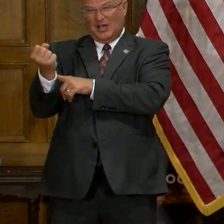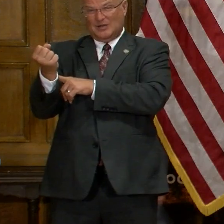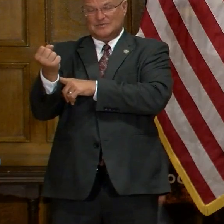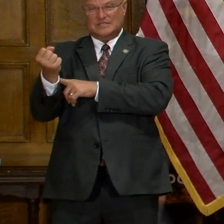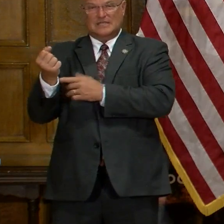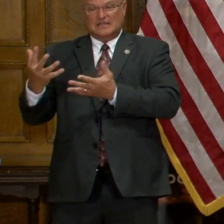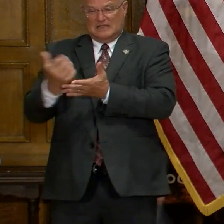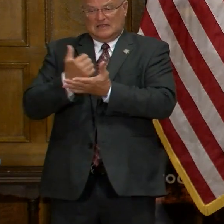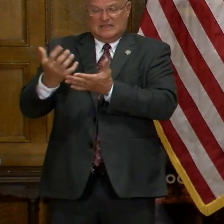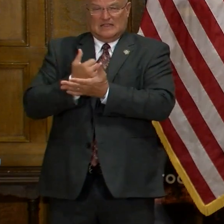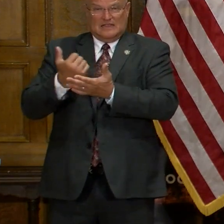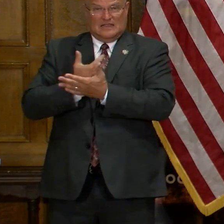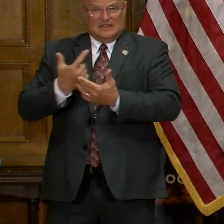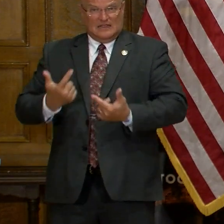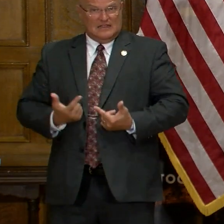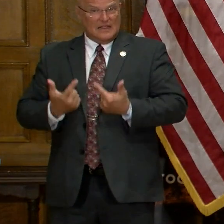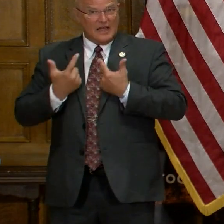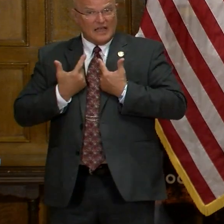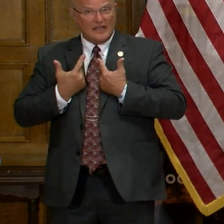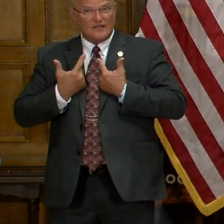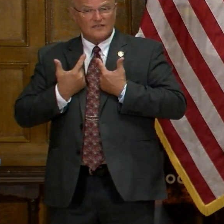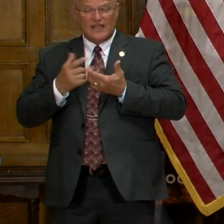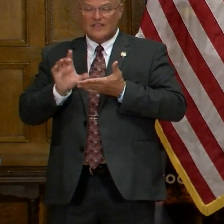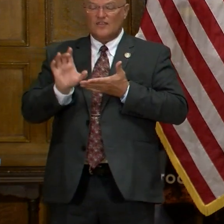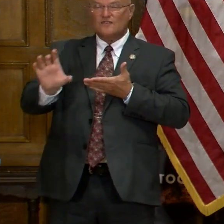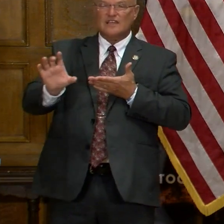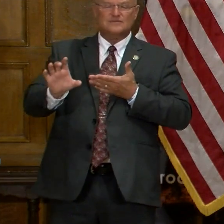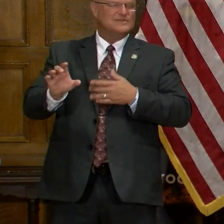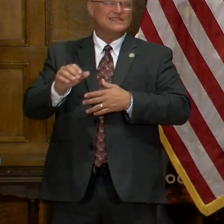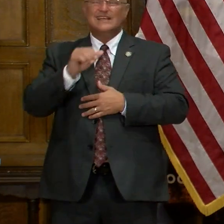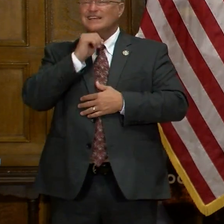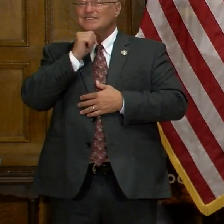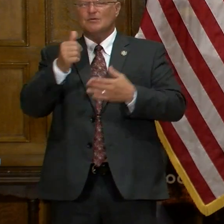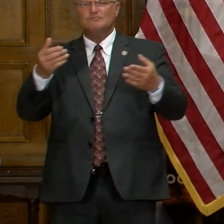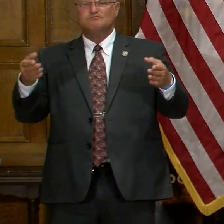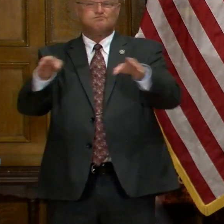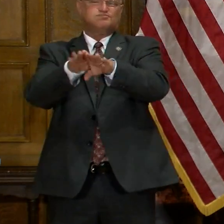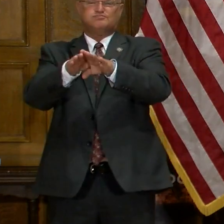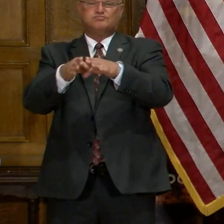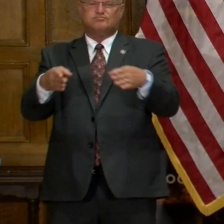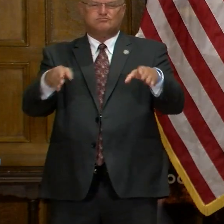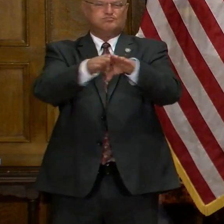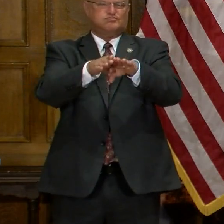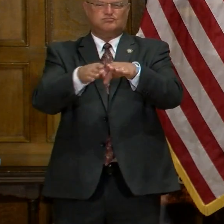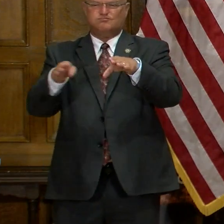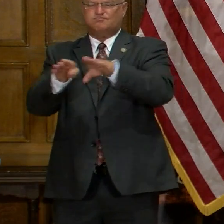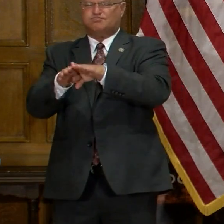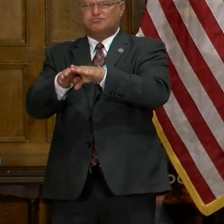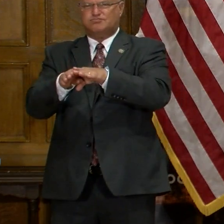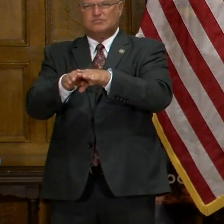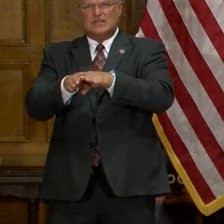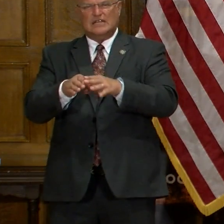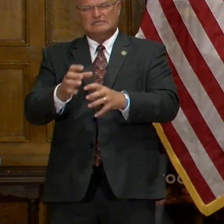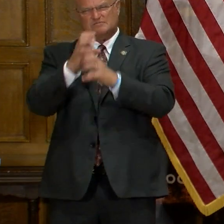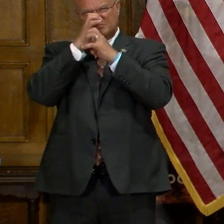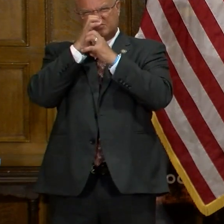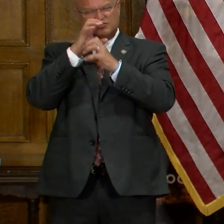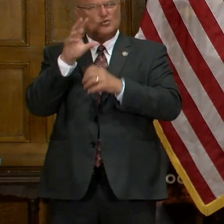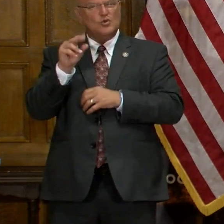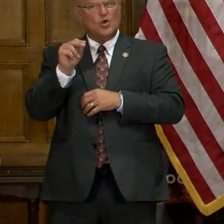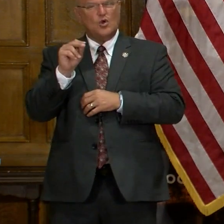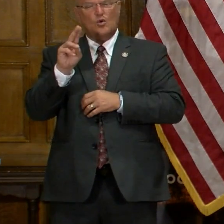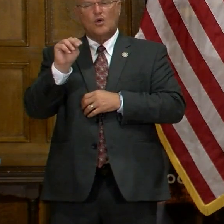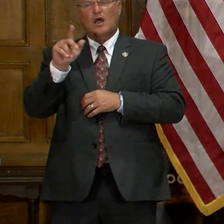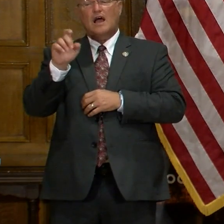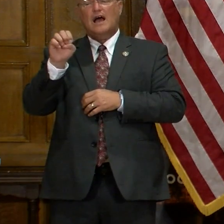their livelihood, it's their investment, and you should not be shutting them down. You should not be putting more restrictions on them